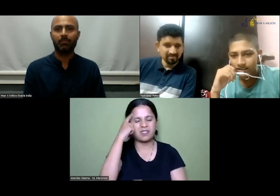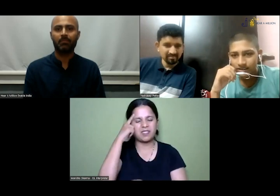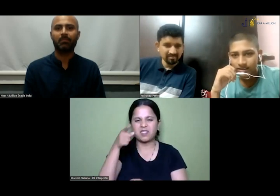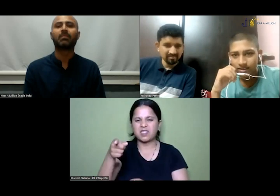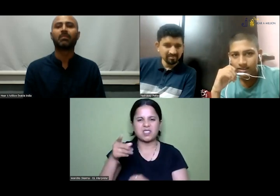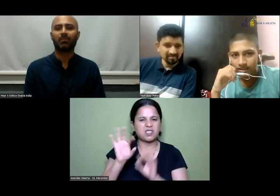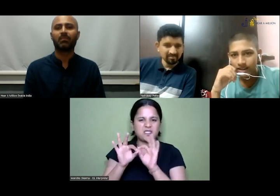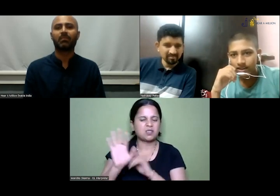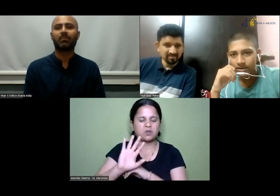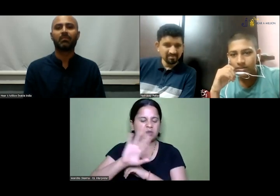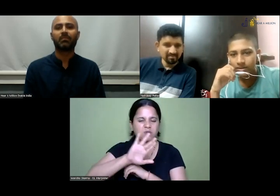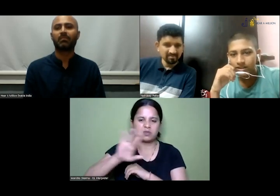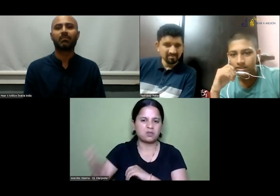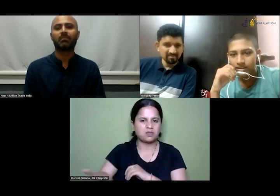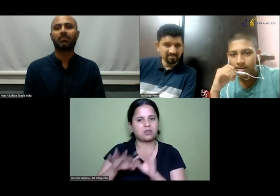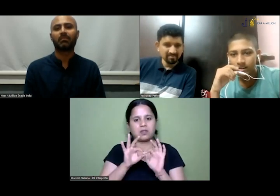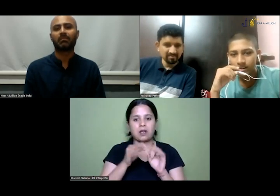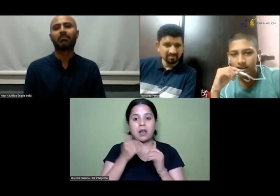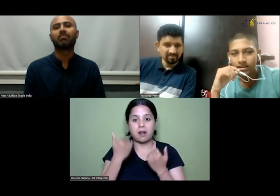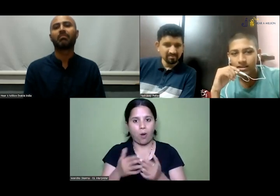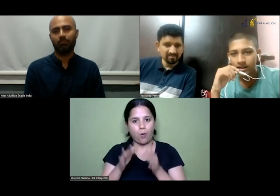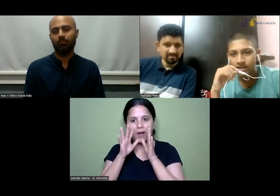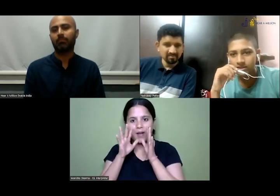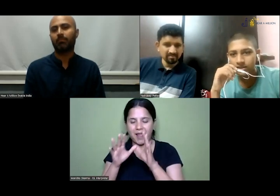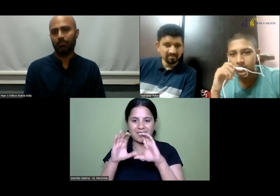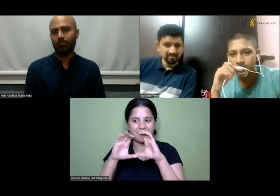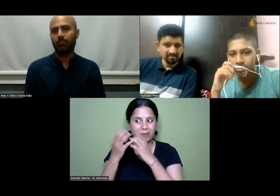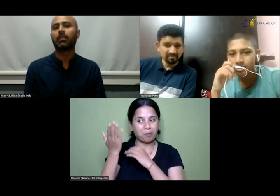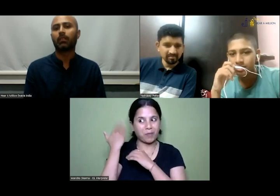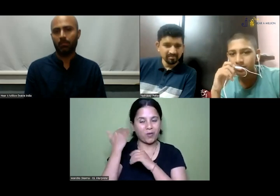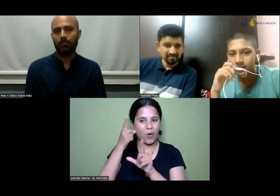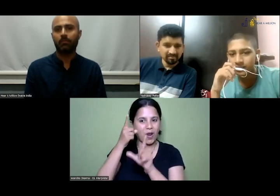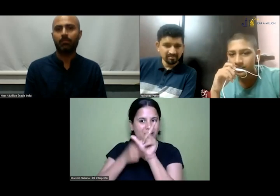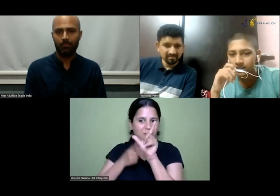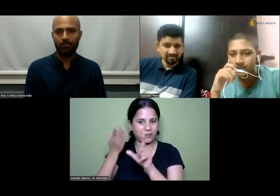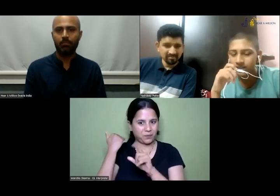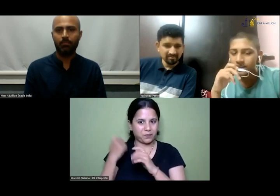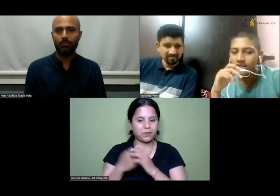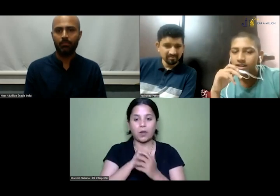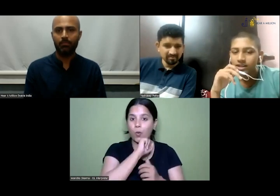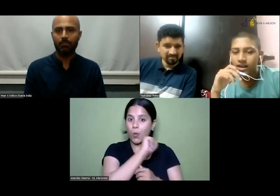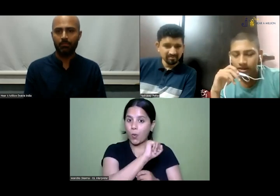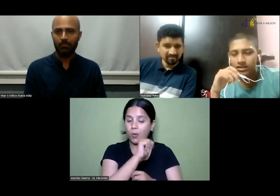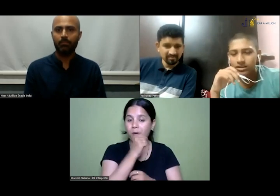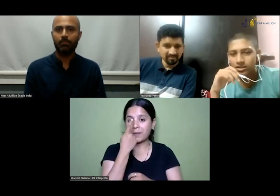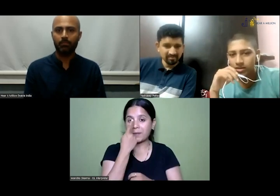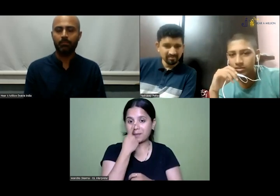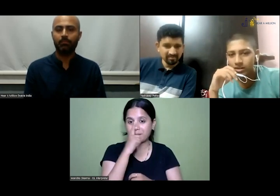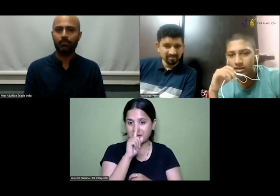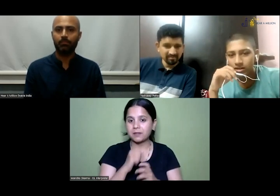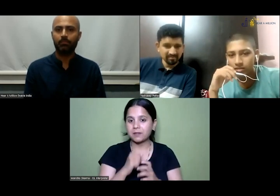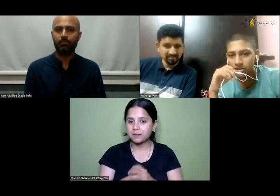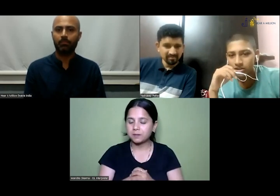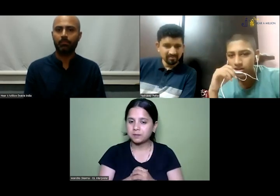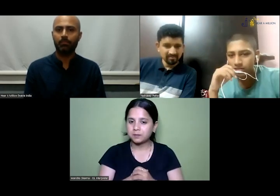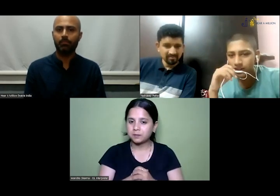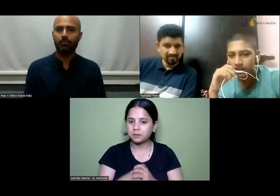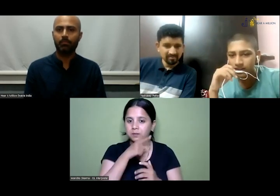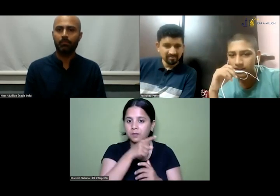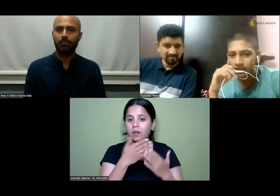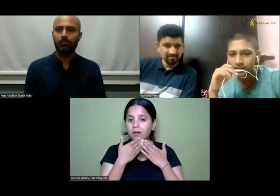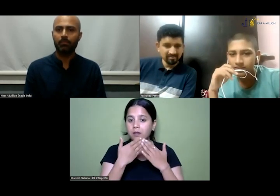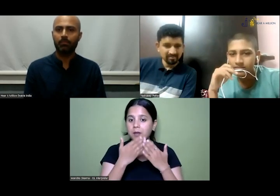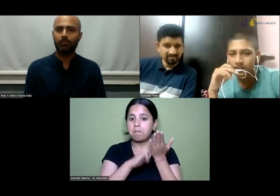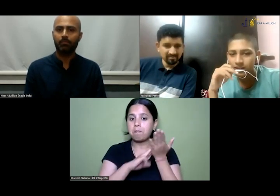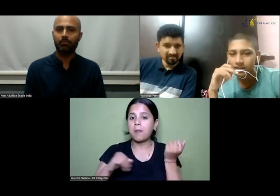that, right now in my 10th grade, last year, she completed her, this year, I mean, in March, she